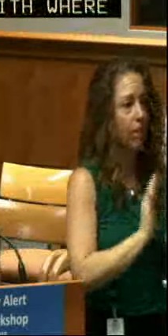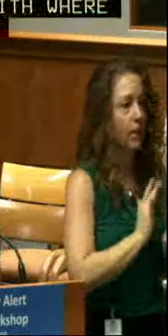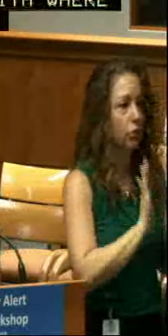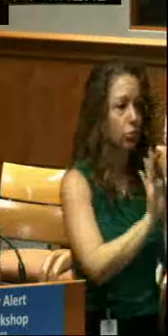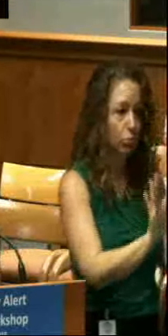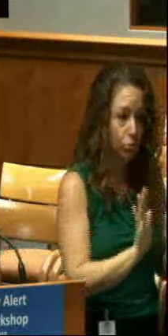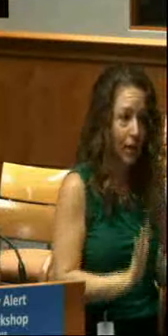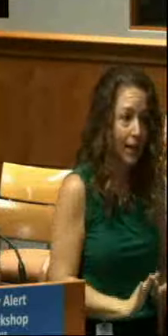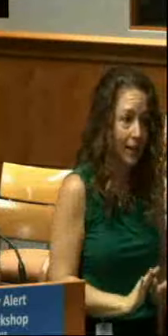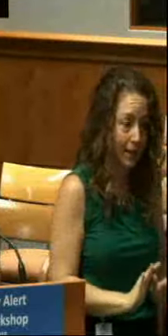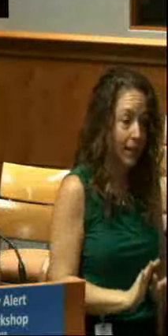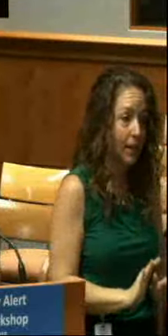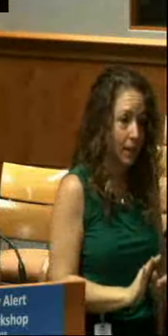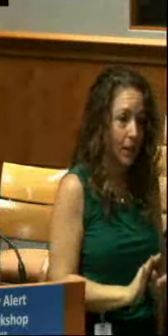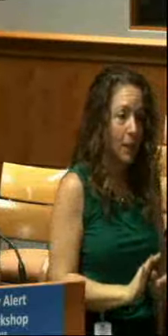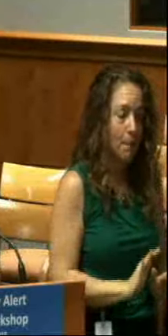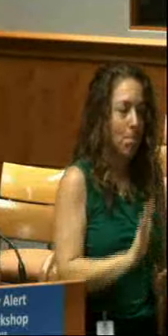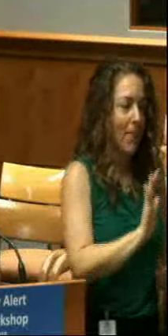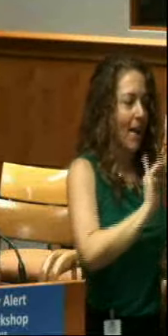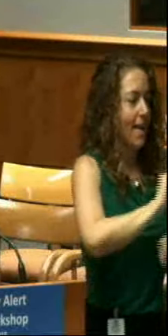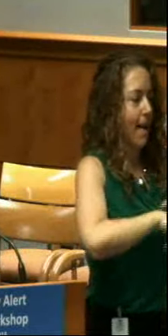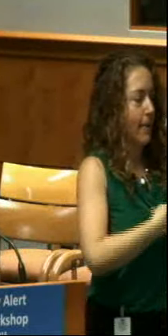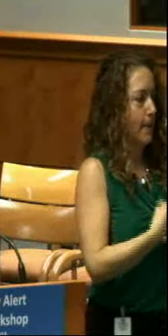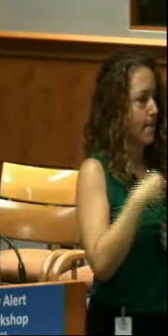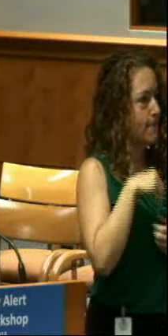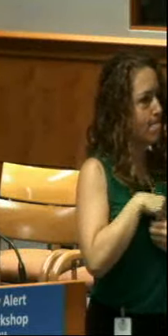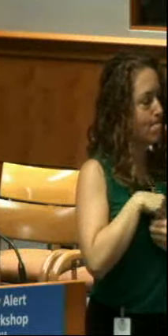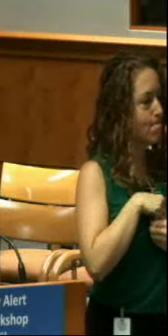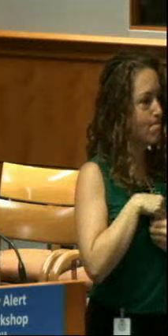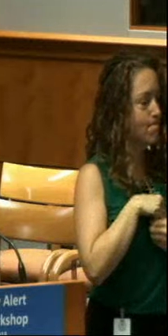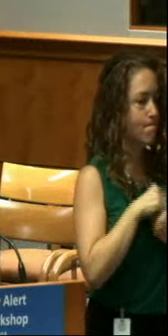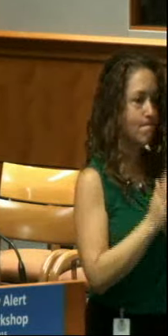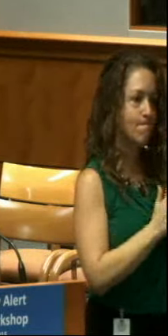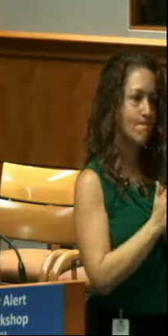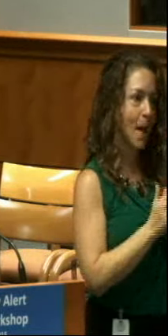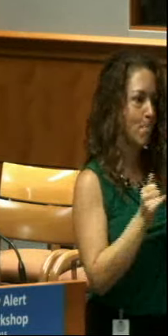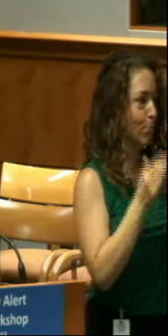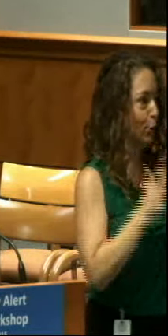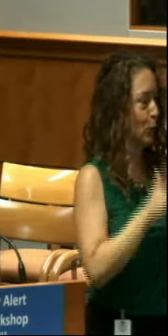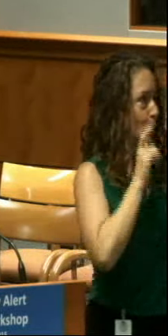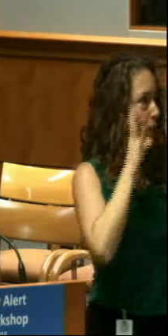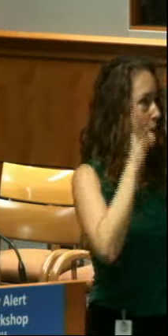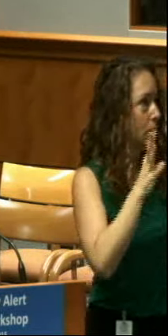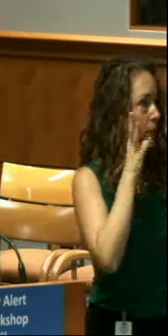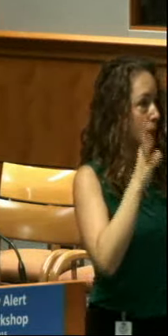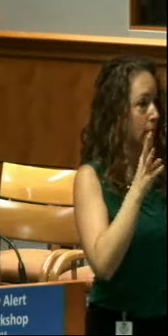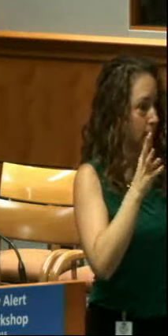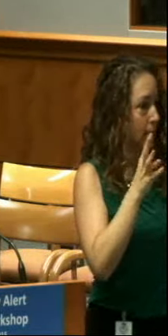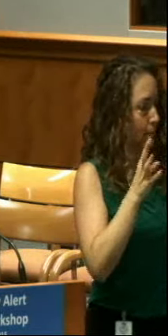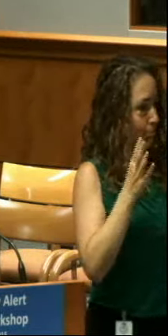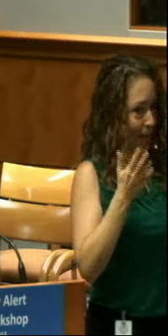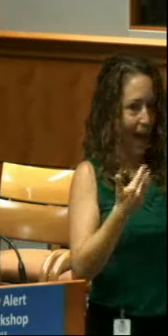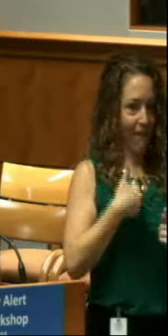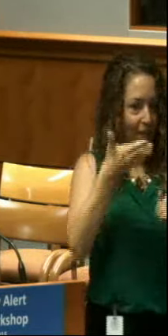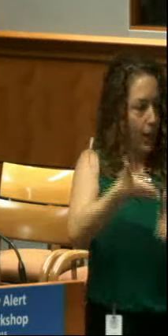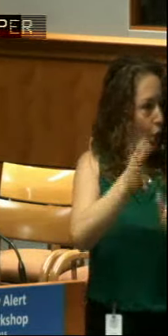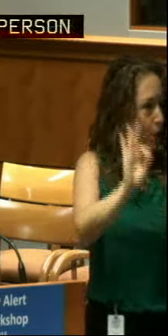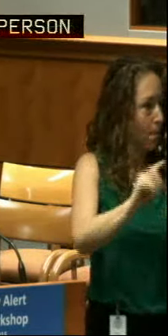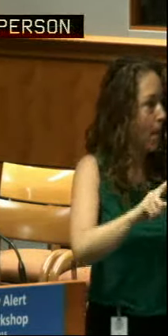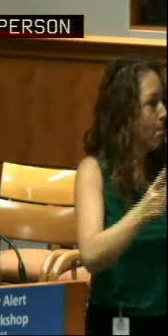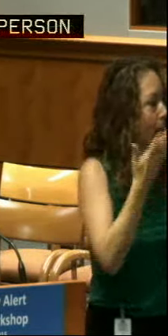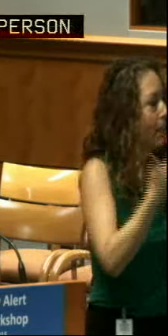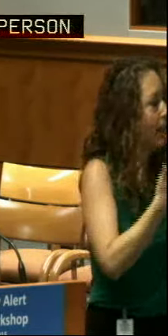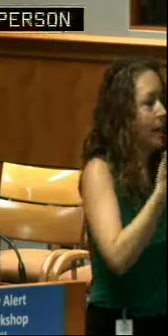But that enterprising person with Facebook may not always emerge. And the goal here would be